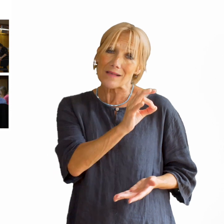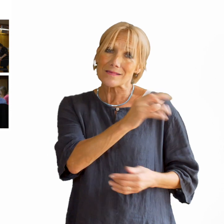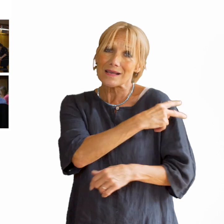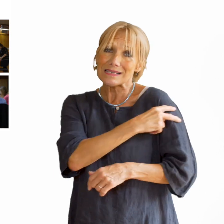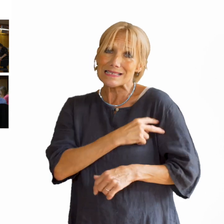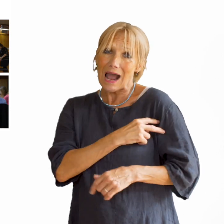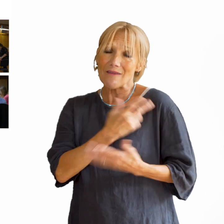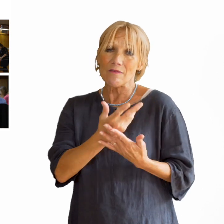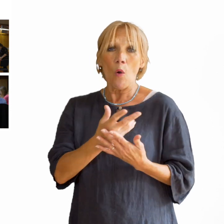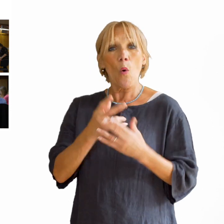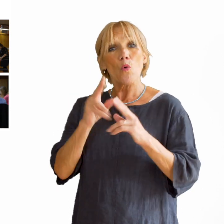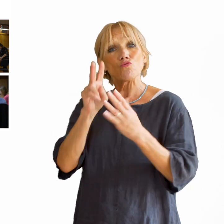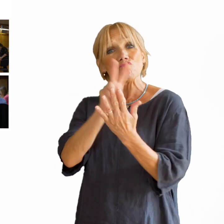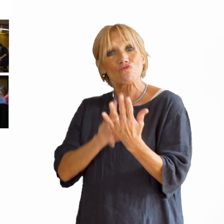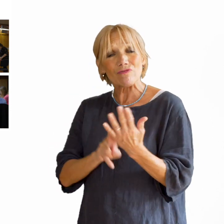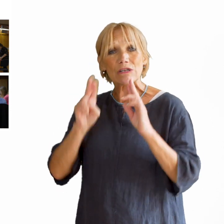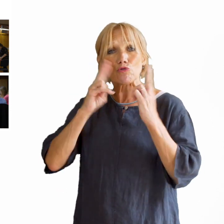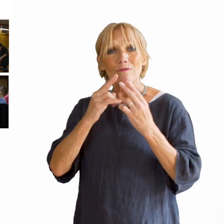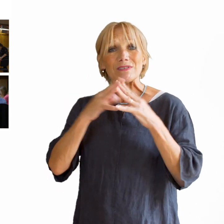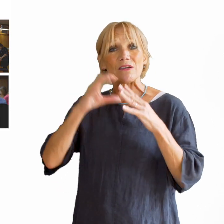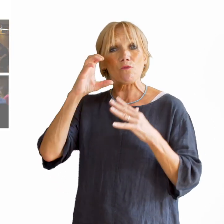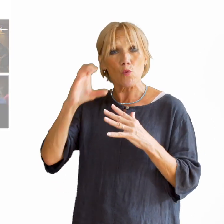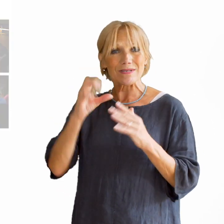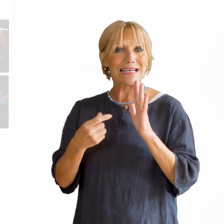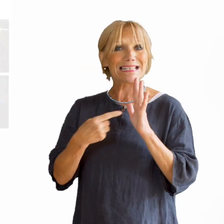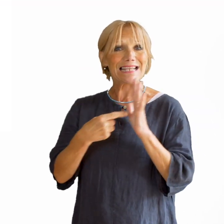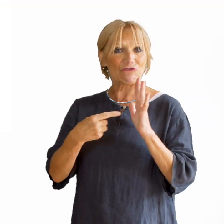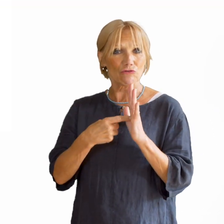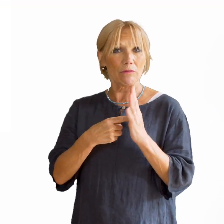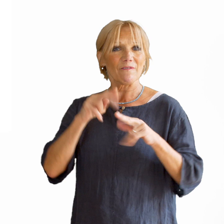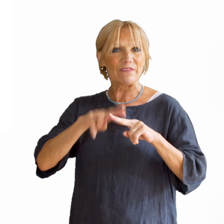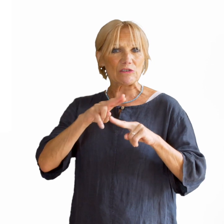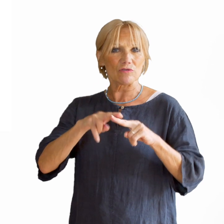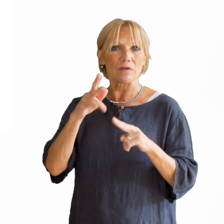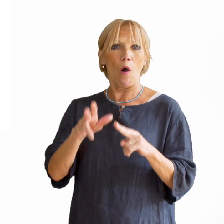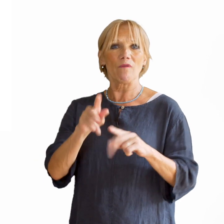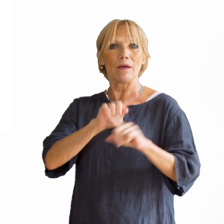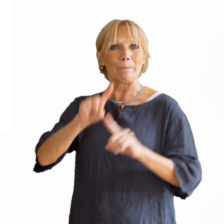the University of Worcester's Essential Features of a Meeting Centre booklet.